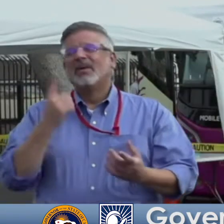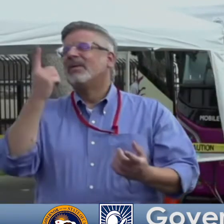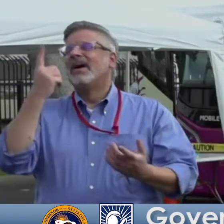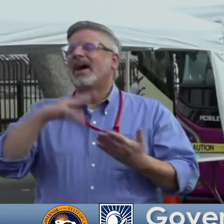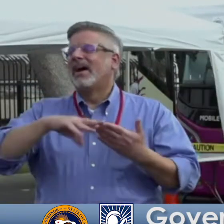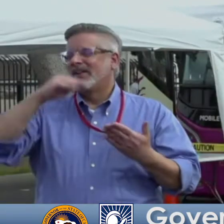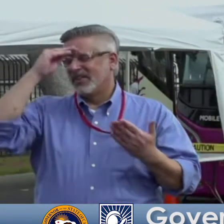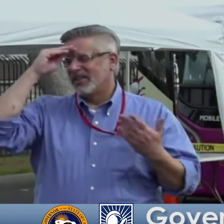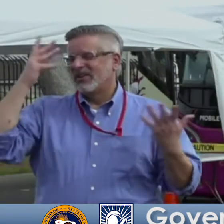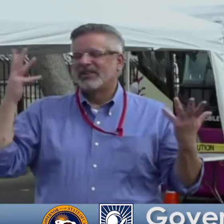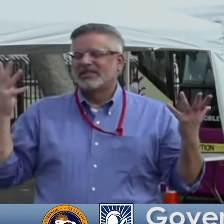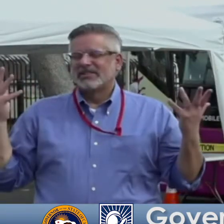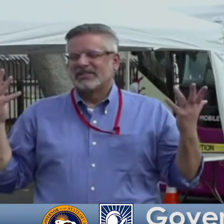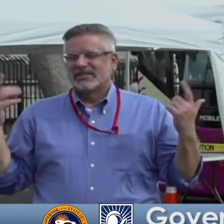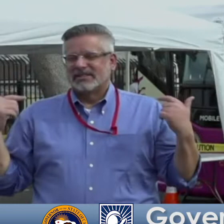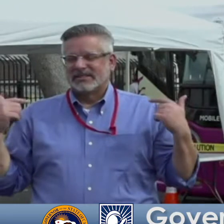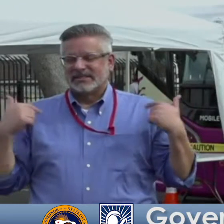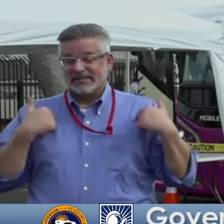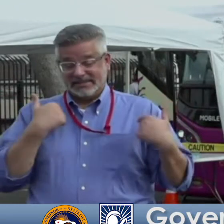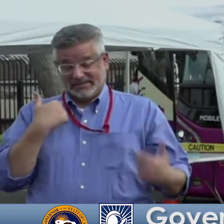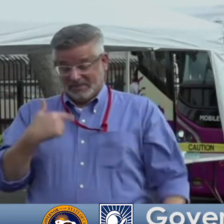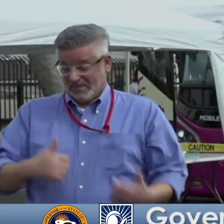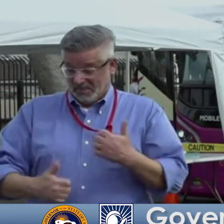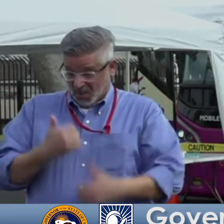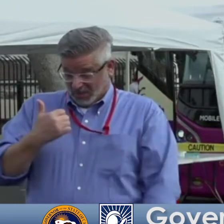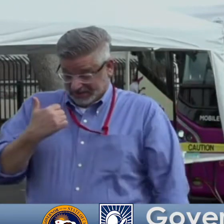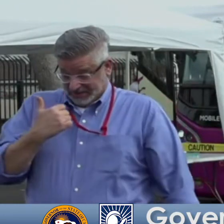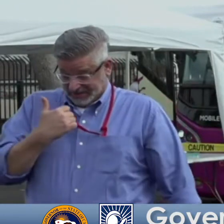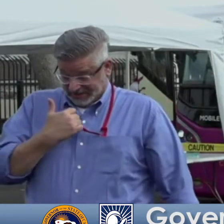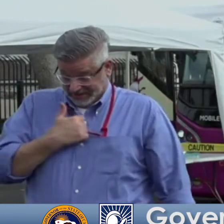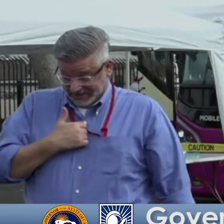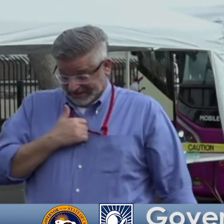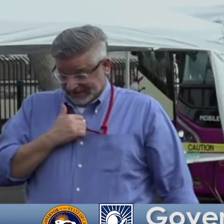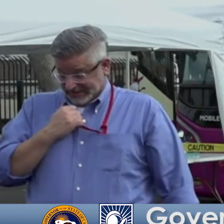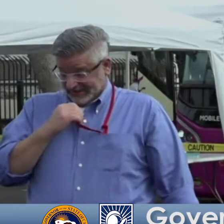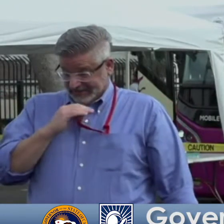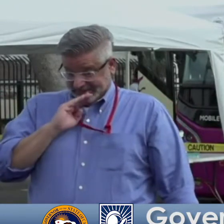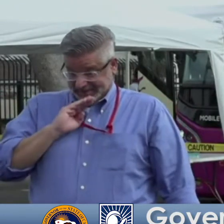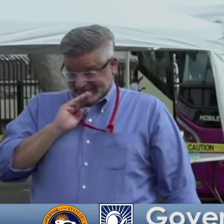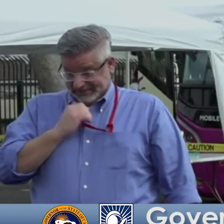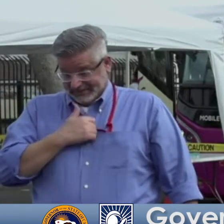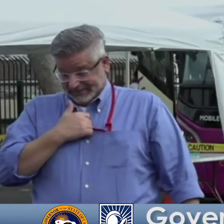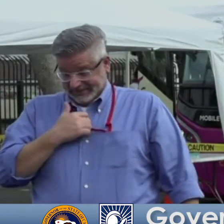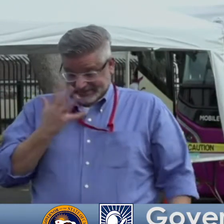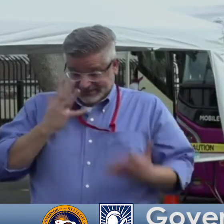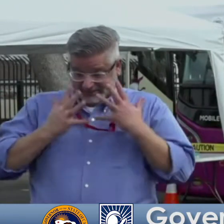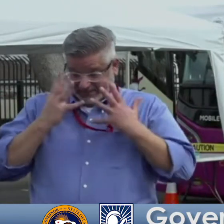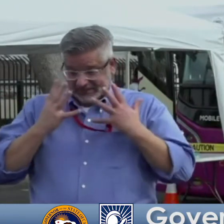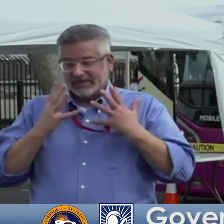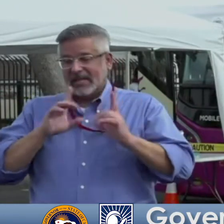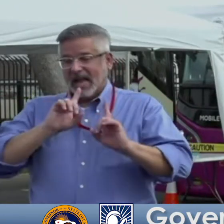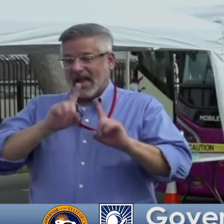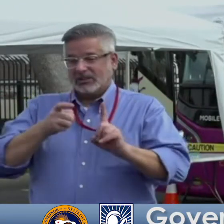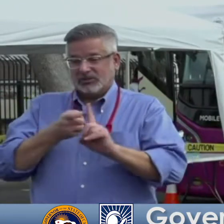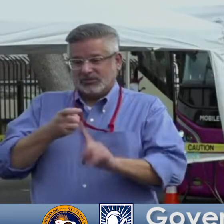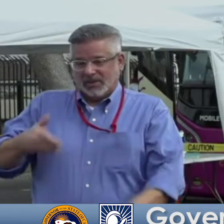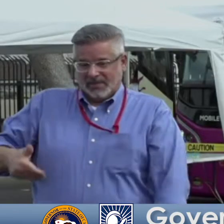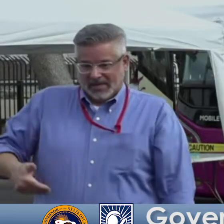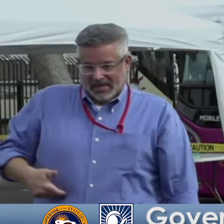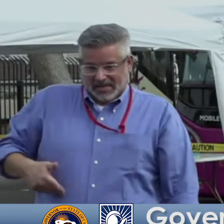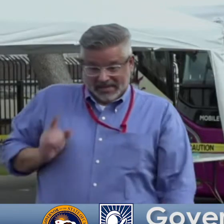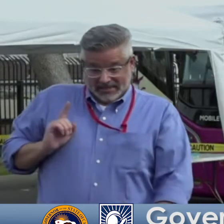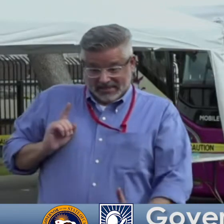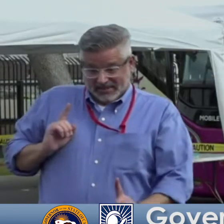is the things I regret most in my political professional life are when I answer from the gut,